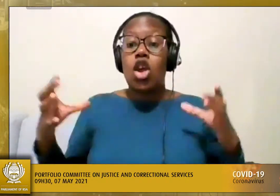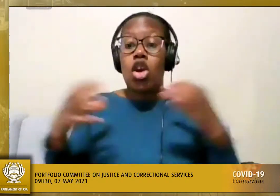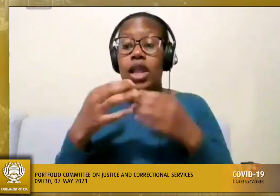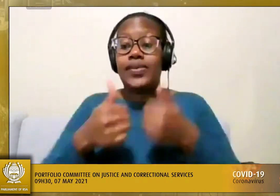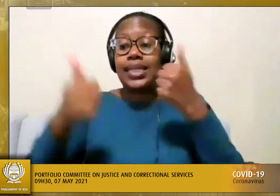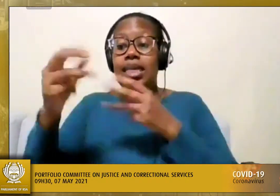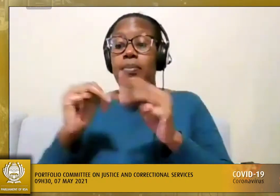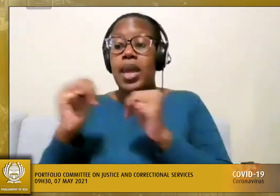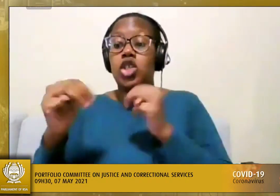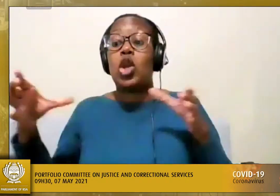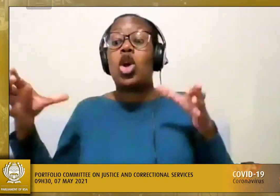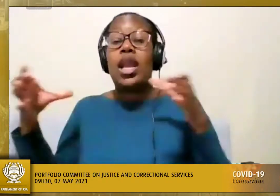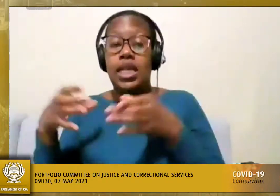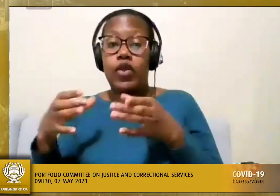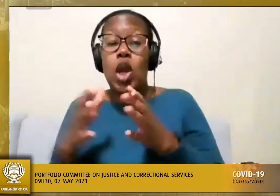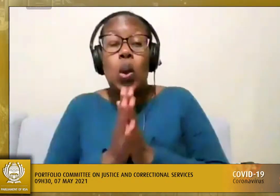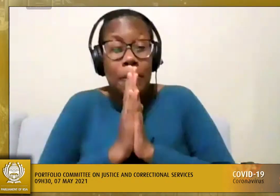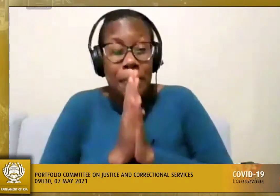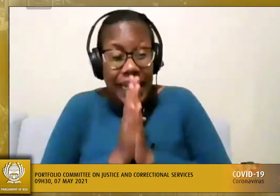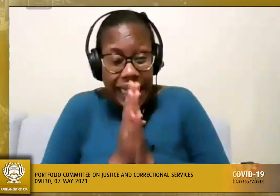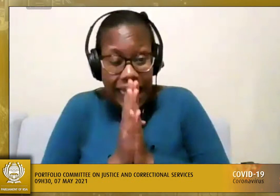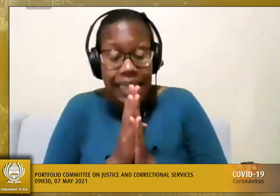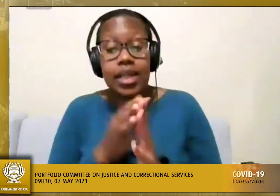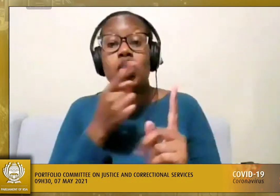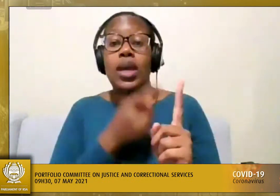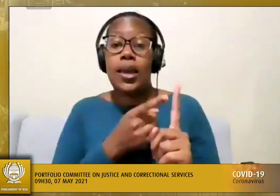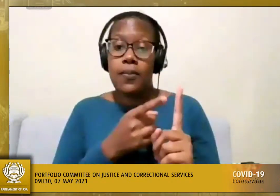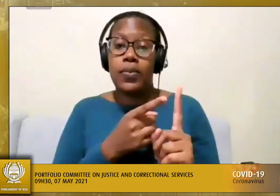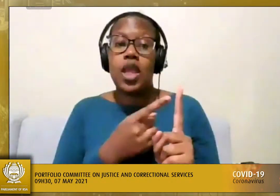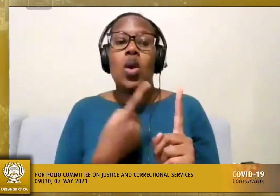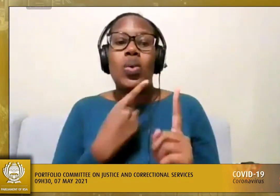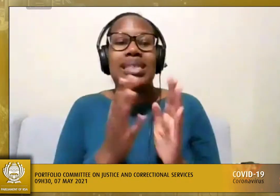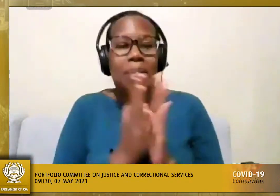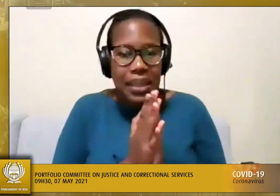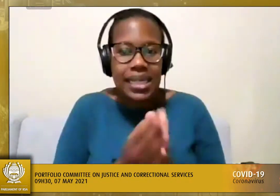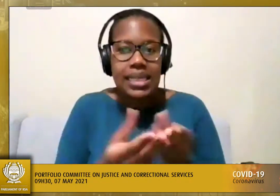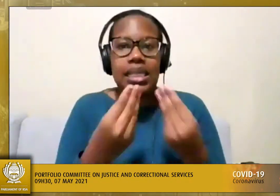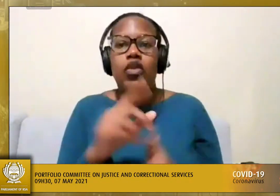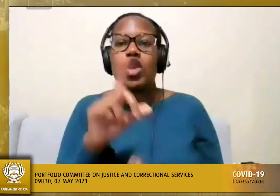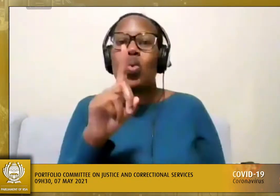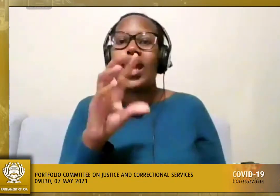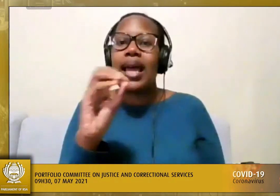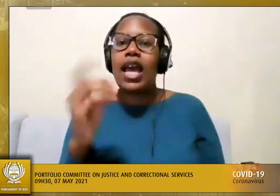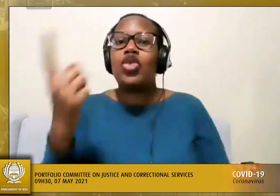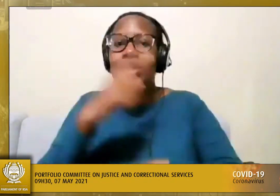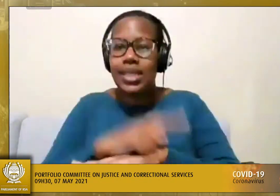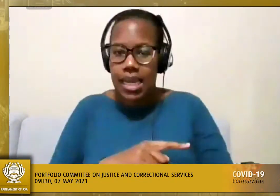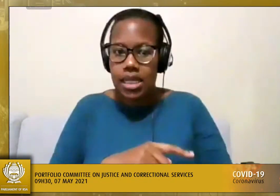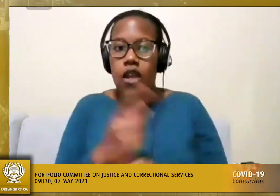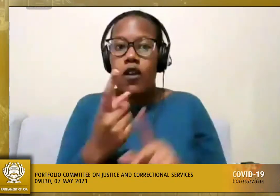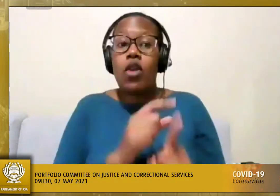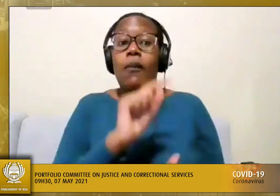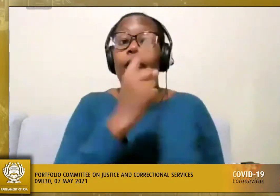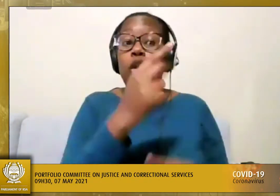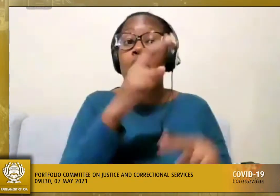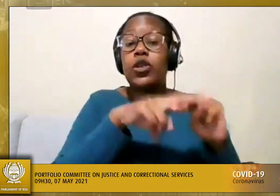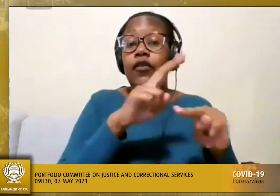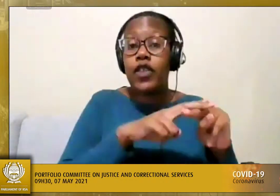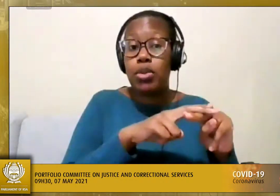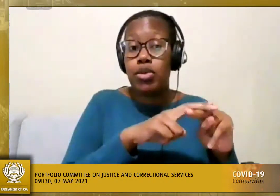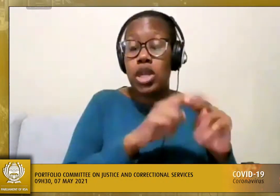Management we made a plea to him we said he must give us hundred days starting from the 1st of April which will end by the end of